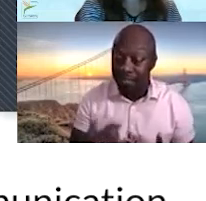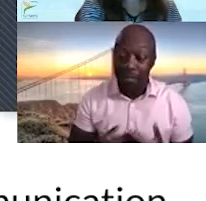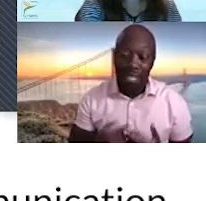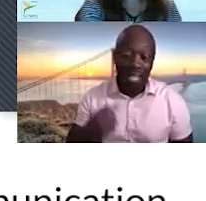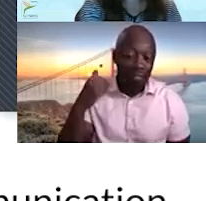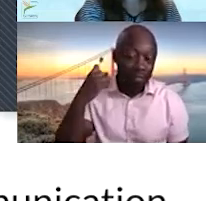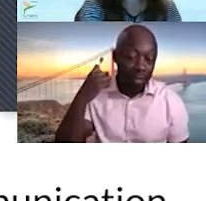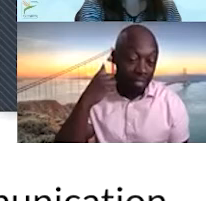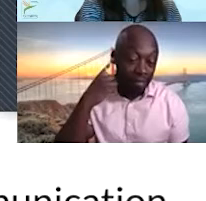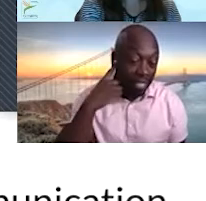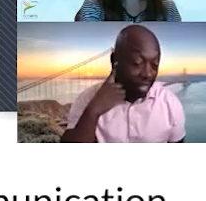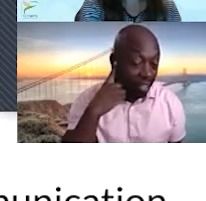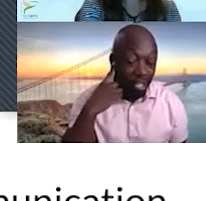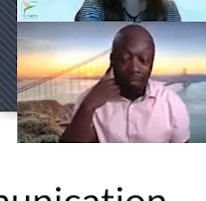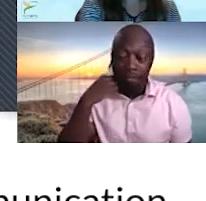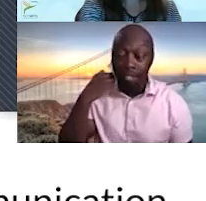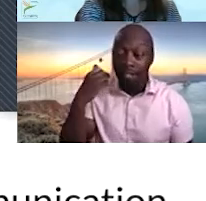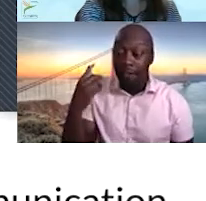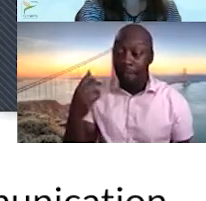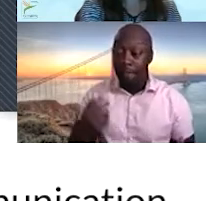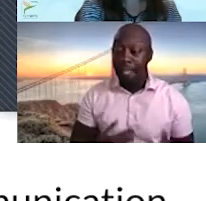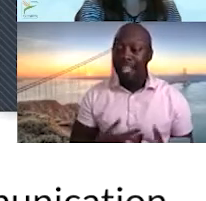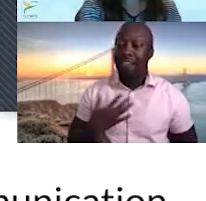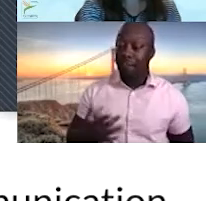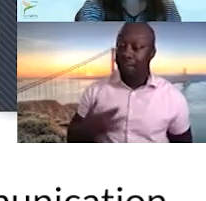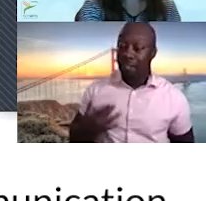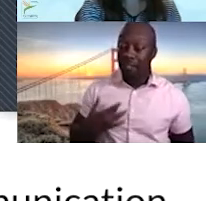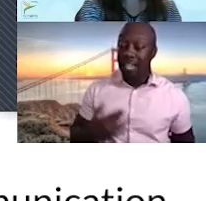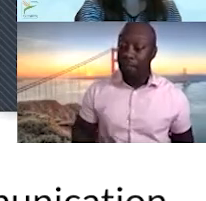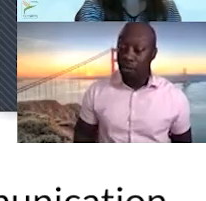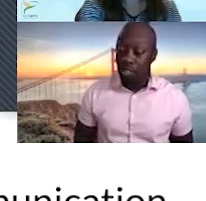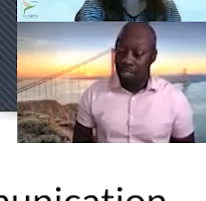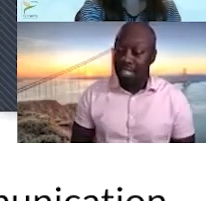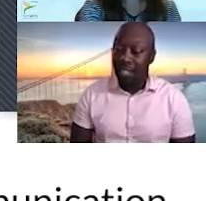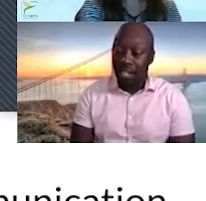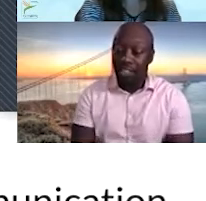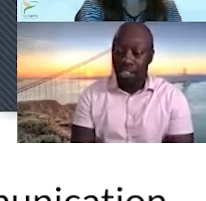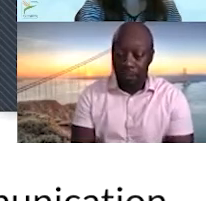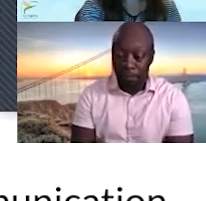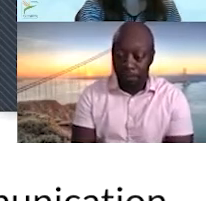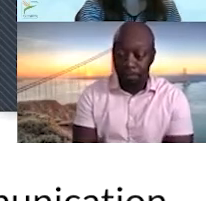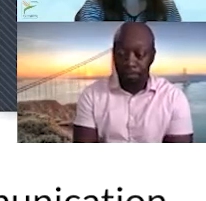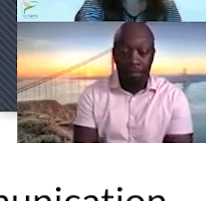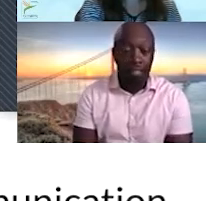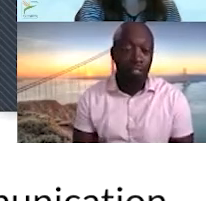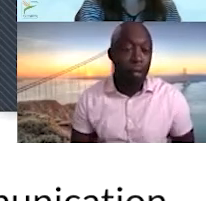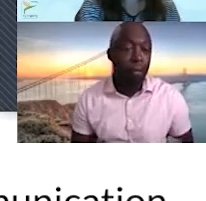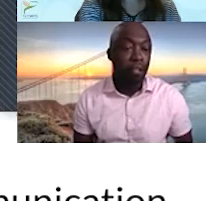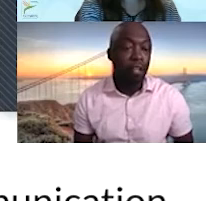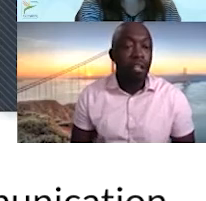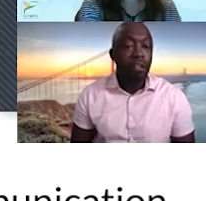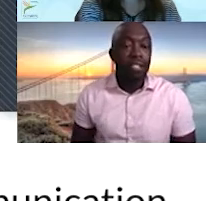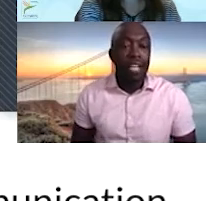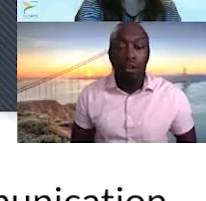see, babies have to hear, and they have to feel that emotion, that touch. So